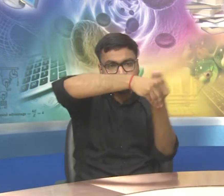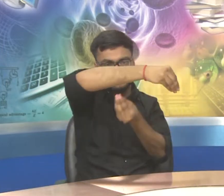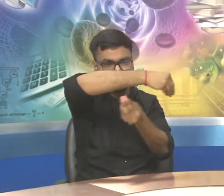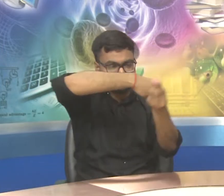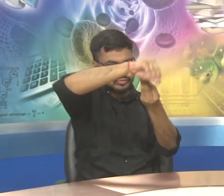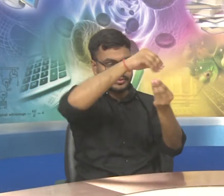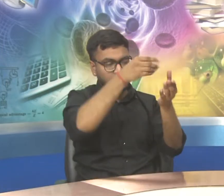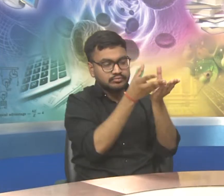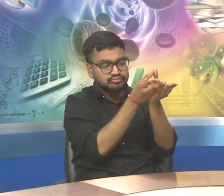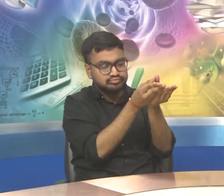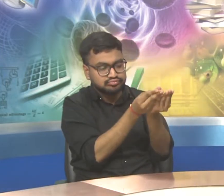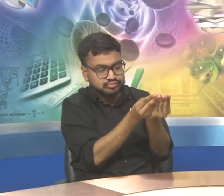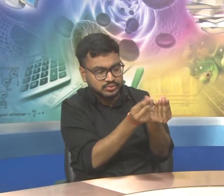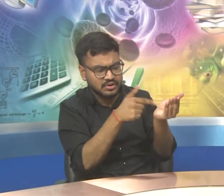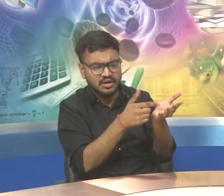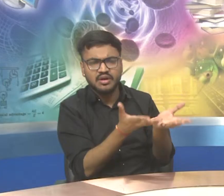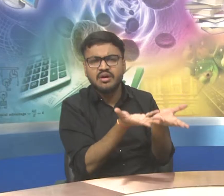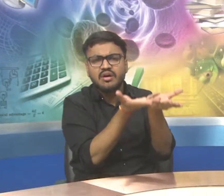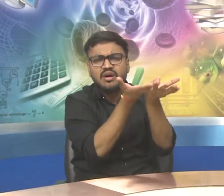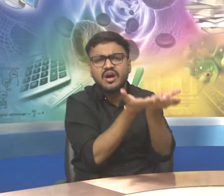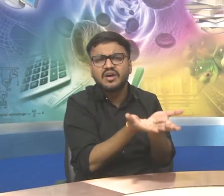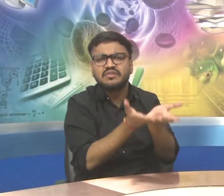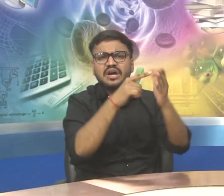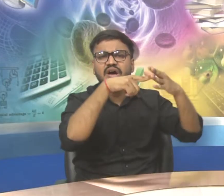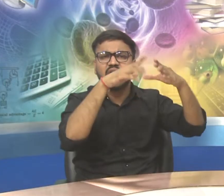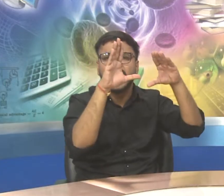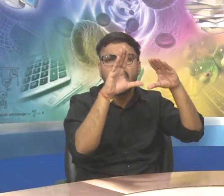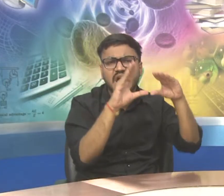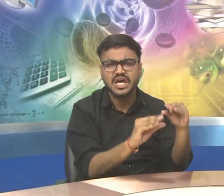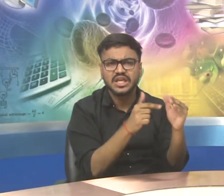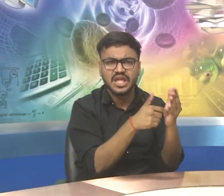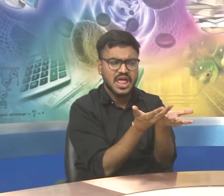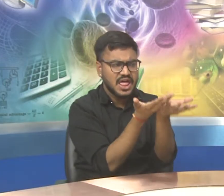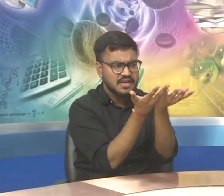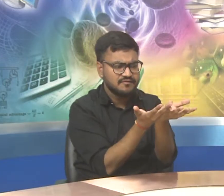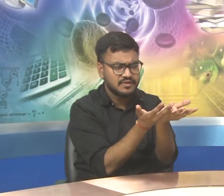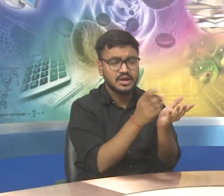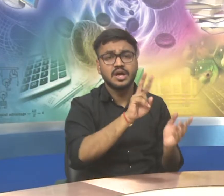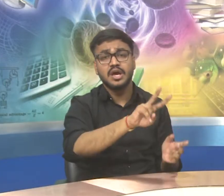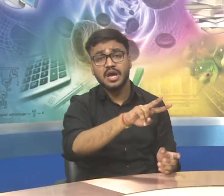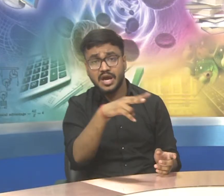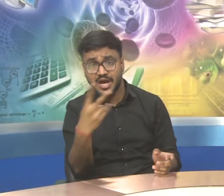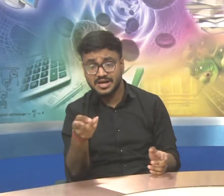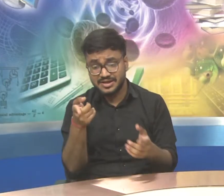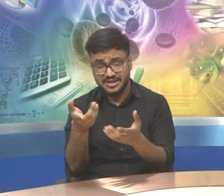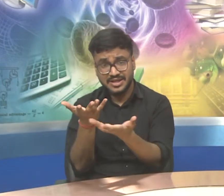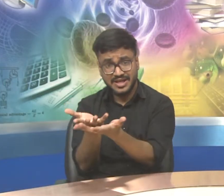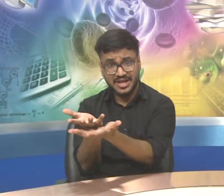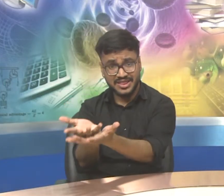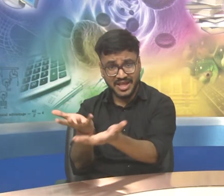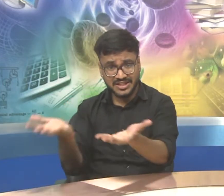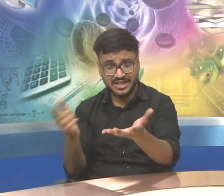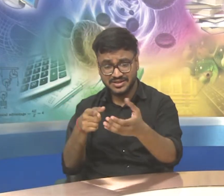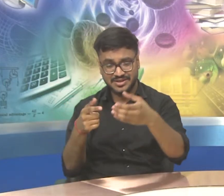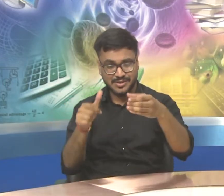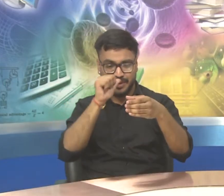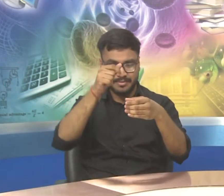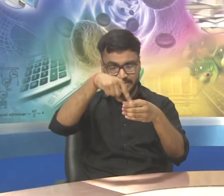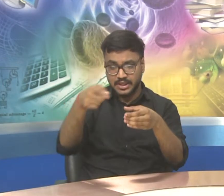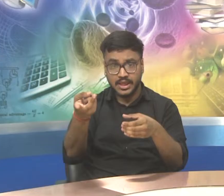We have studied that less solute means light drink or low concentration.